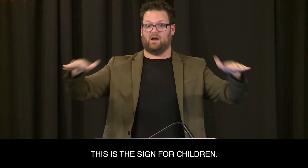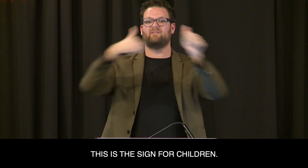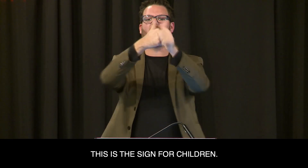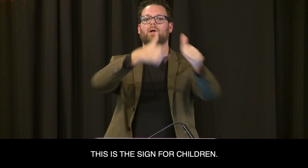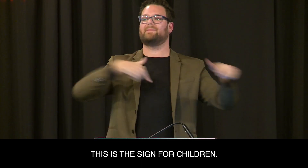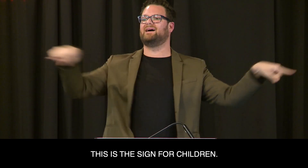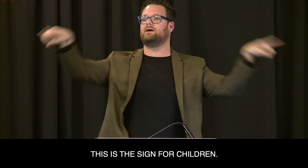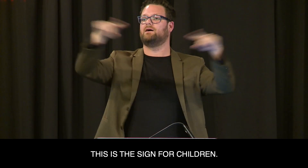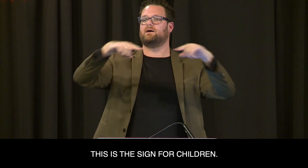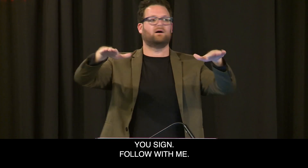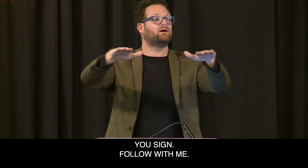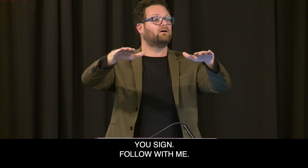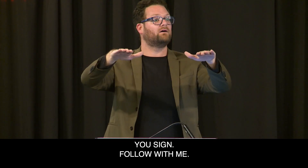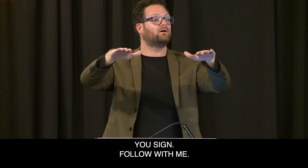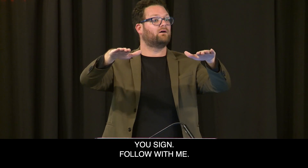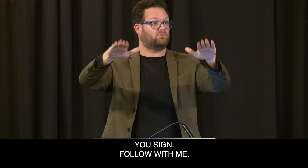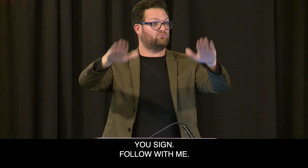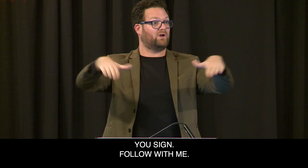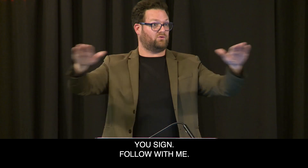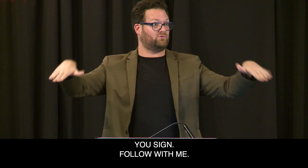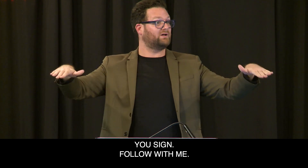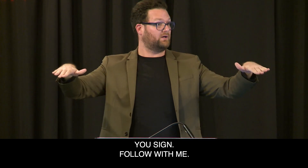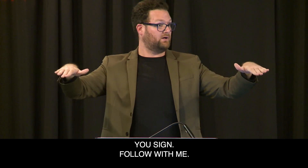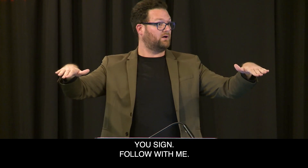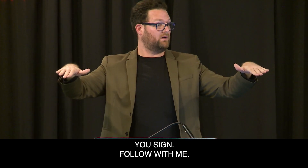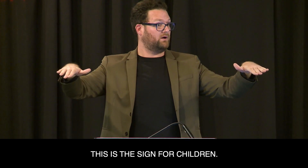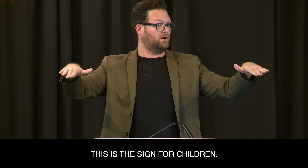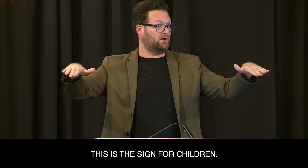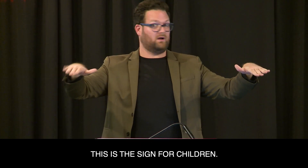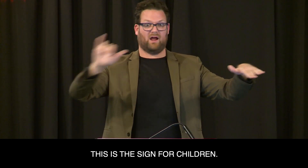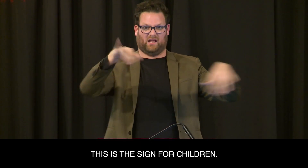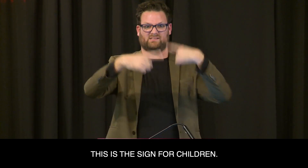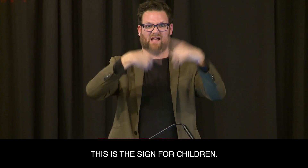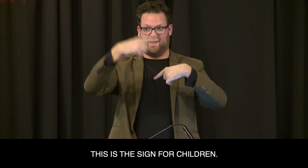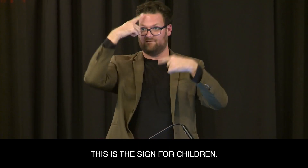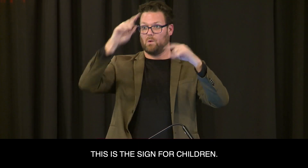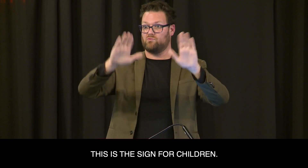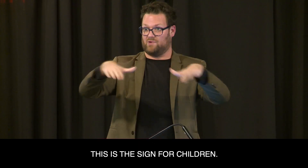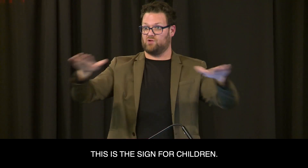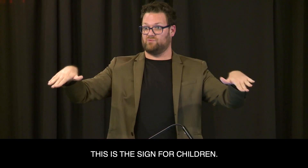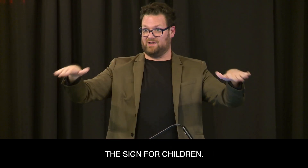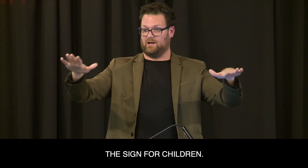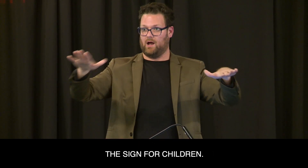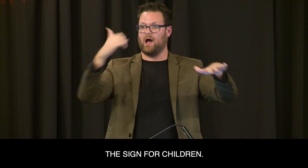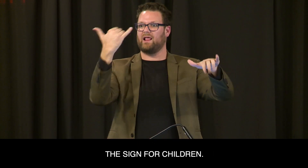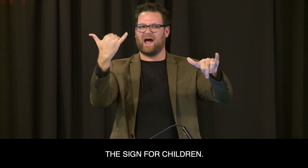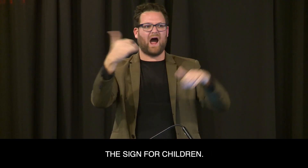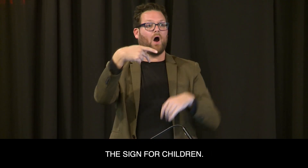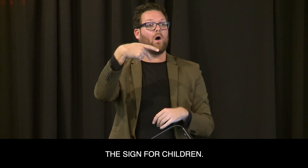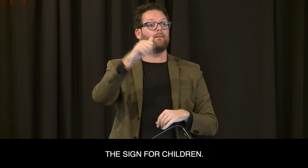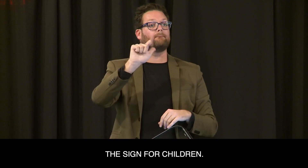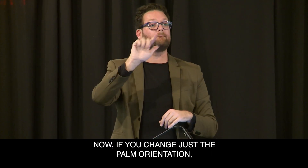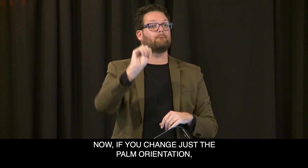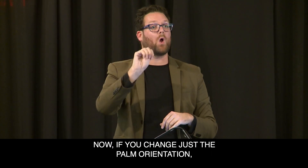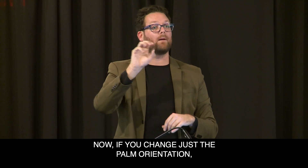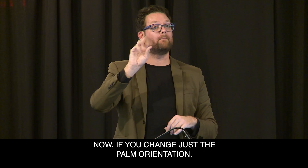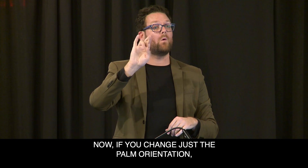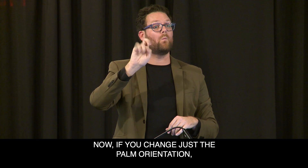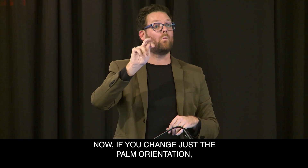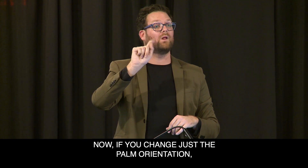sign for children. Follow with me. This is the sign for children. The sign for children. Now, if you change